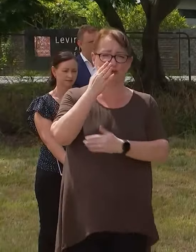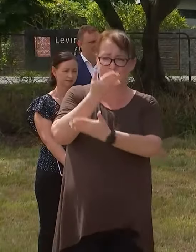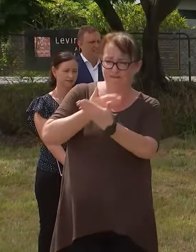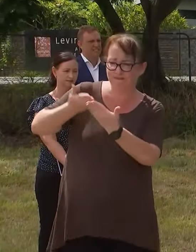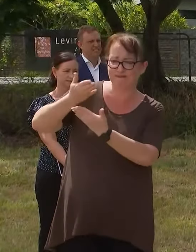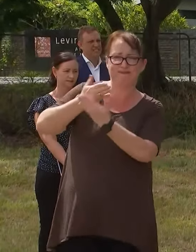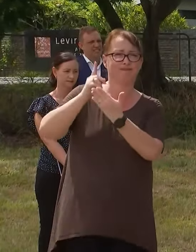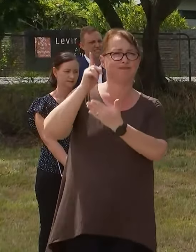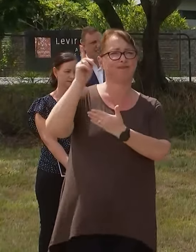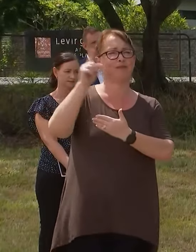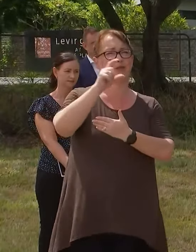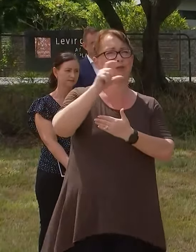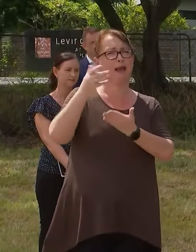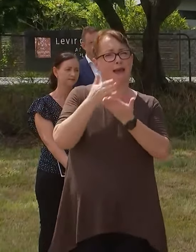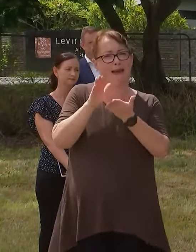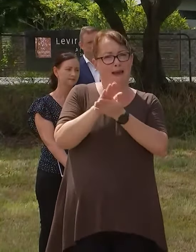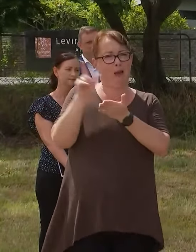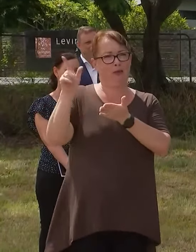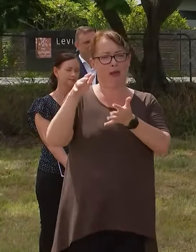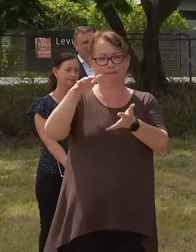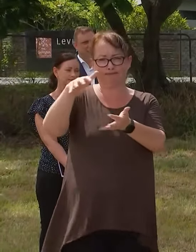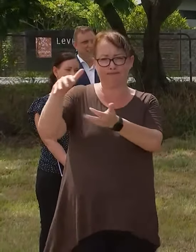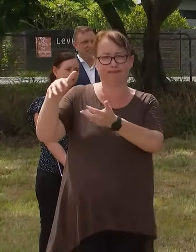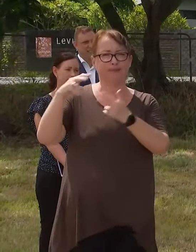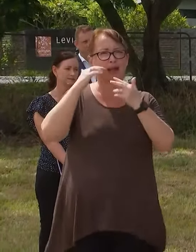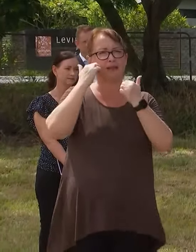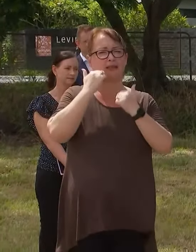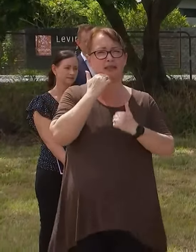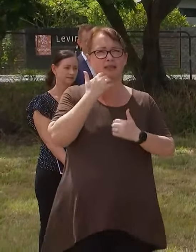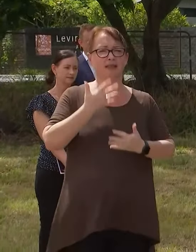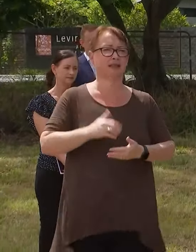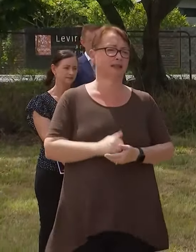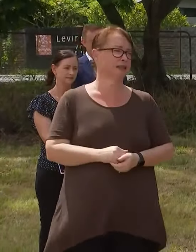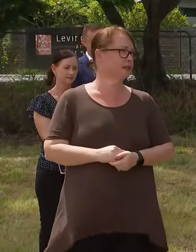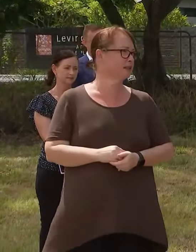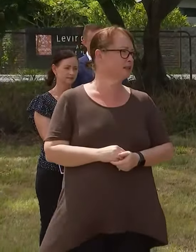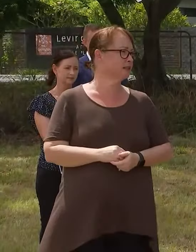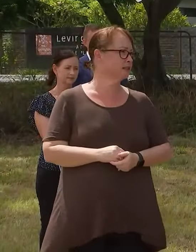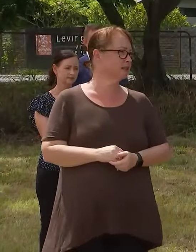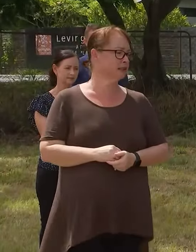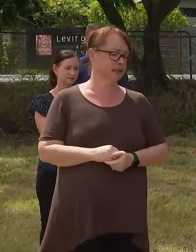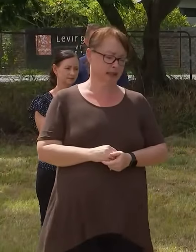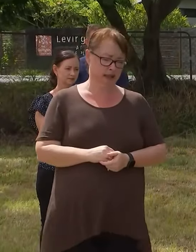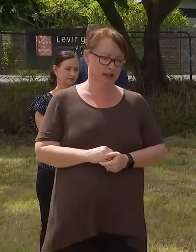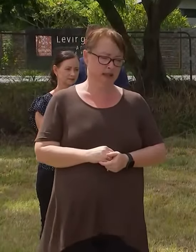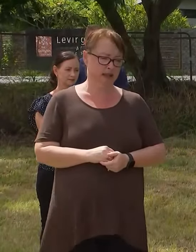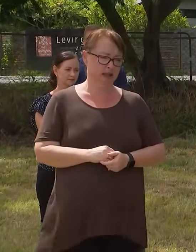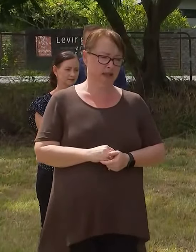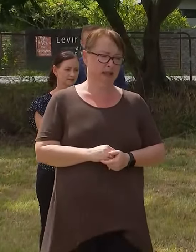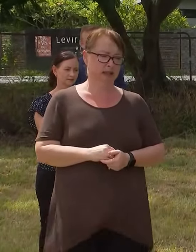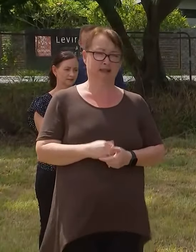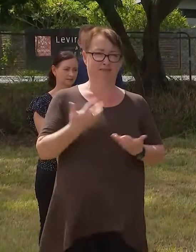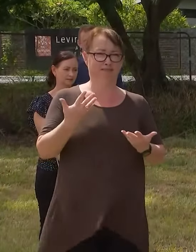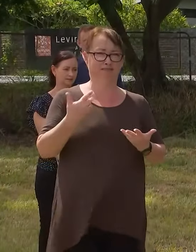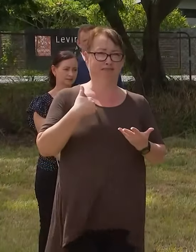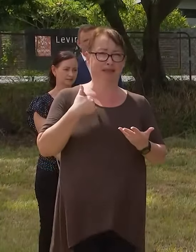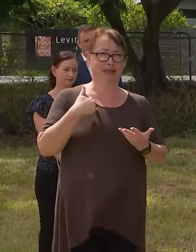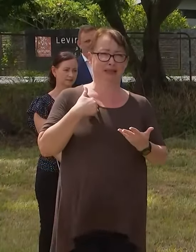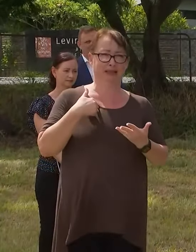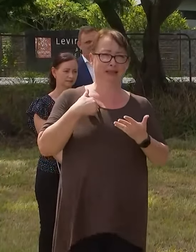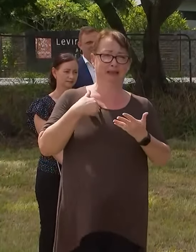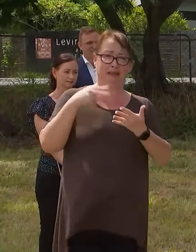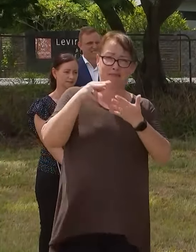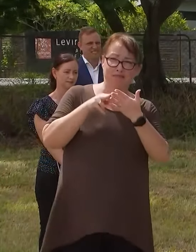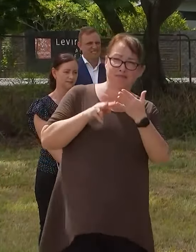method by which they gather their evidence. So I can't, you know, I can't anticipate how many journalists